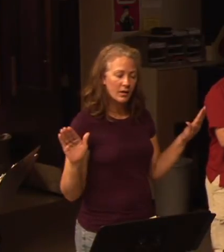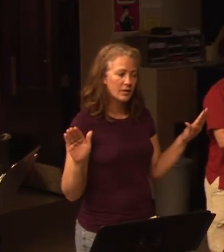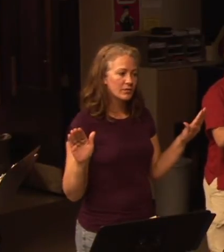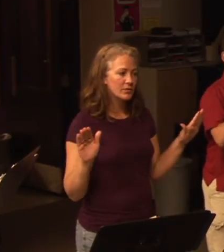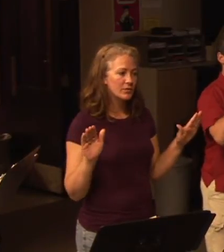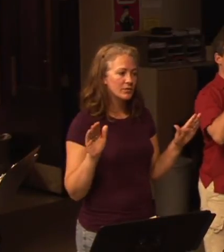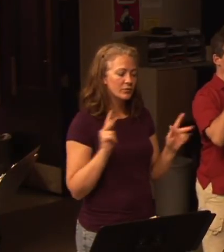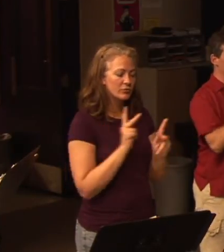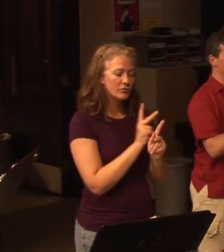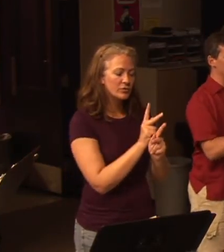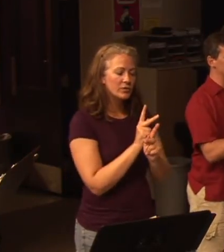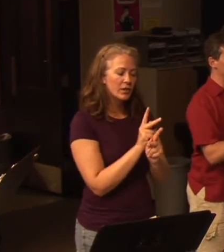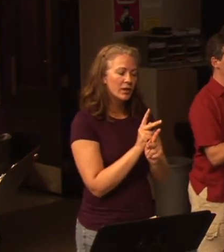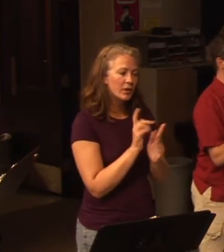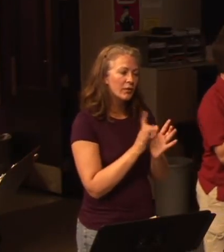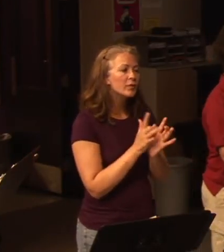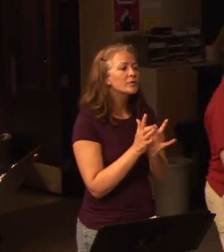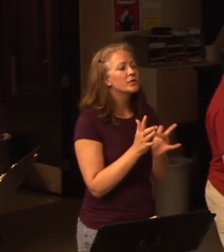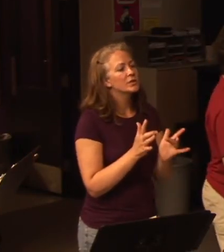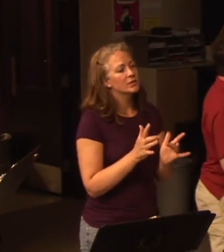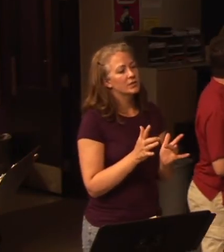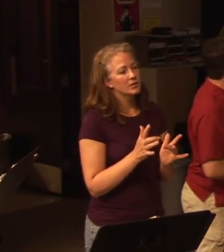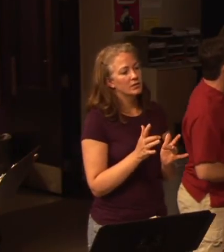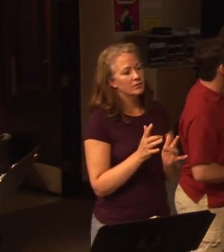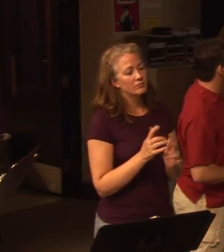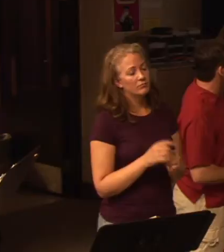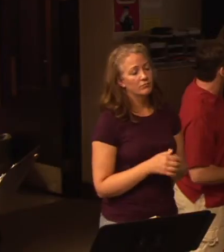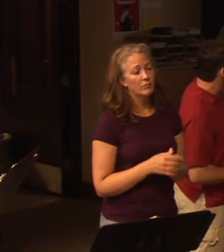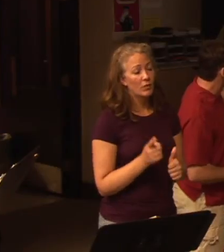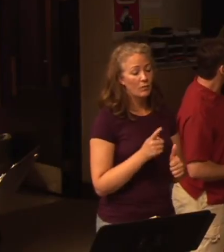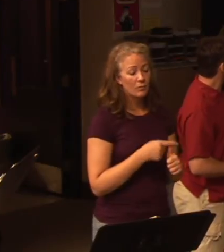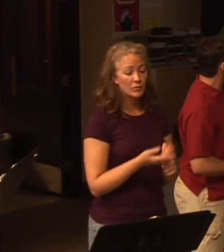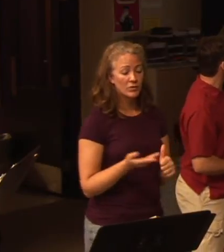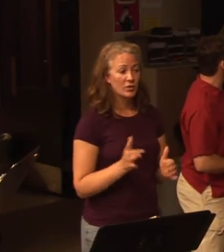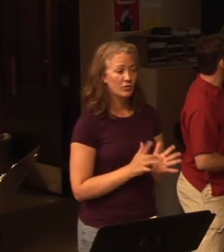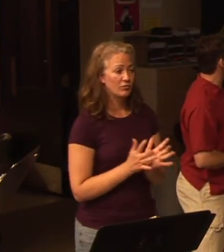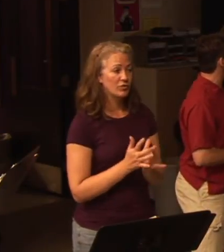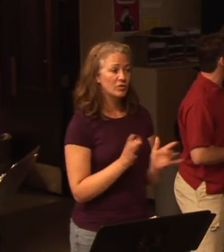had this experience that's like centered him in his mission. And the first thing he does when he gets out there,